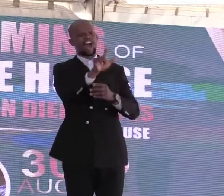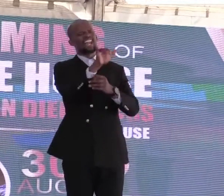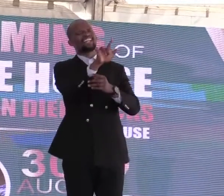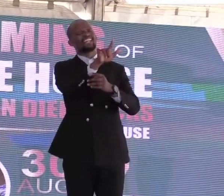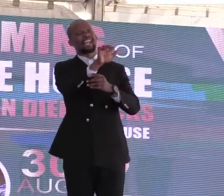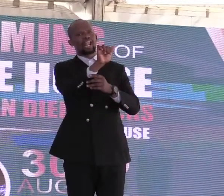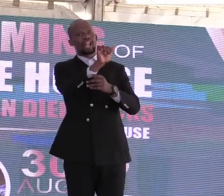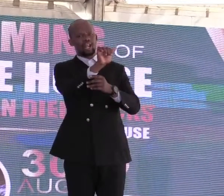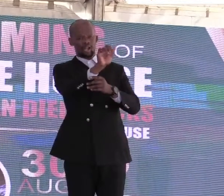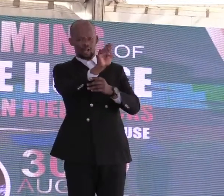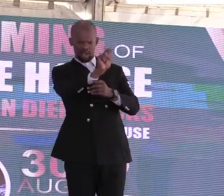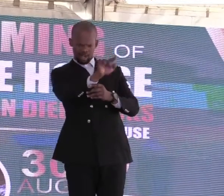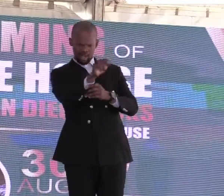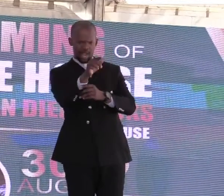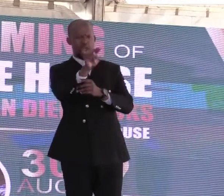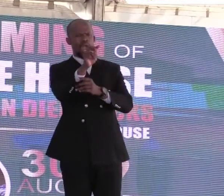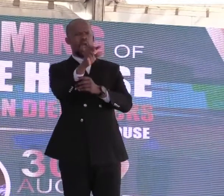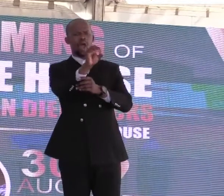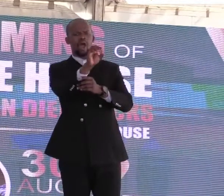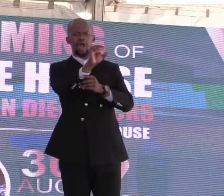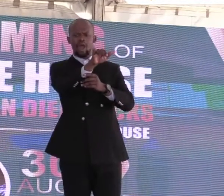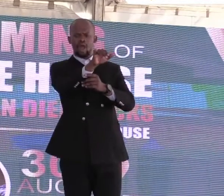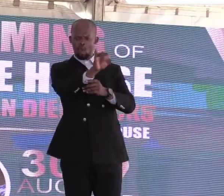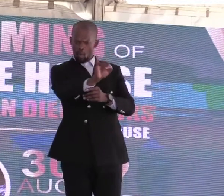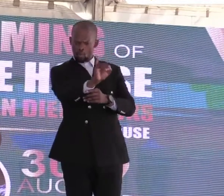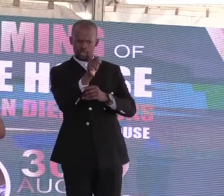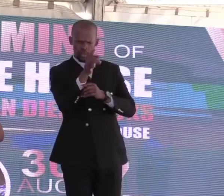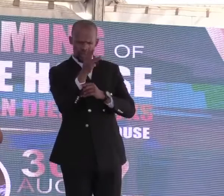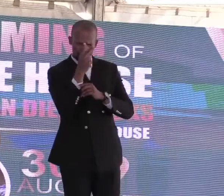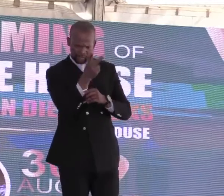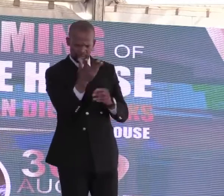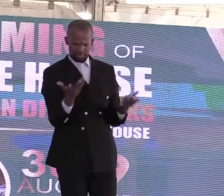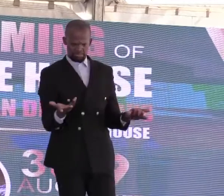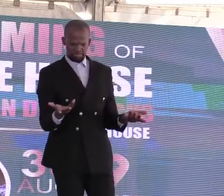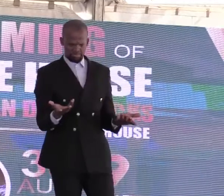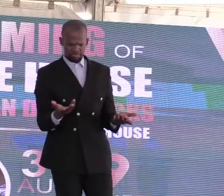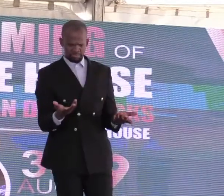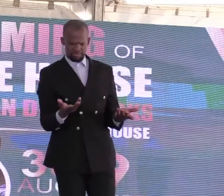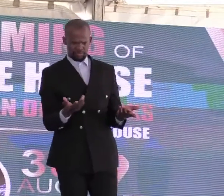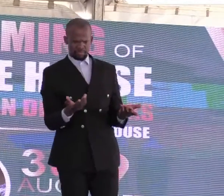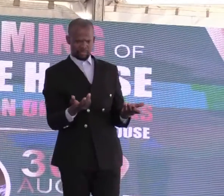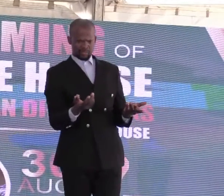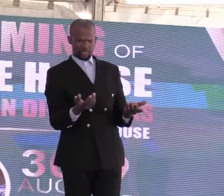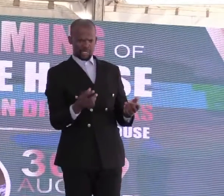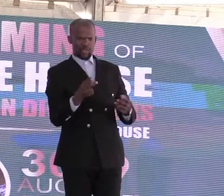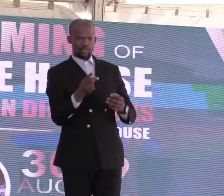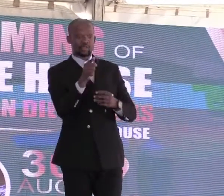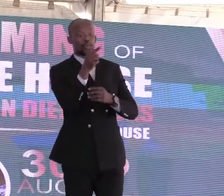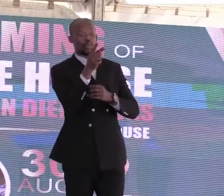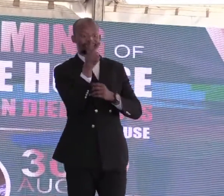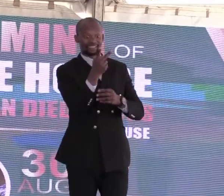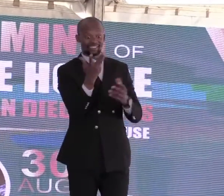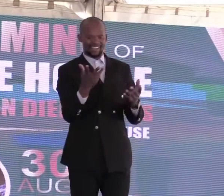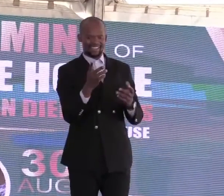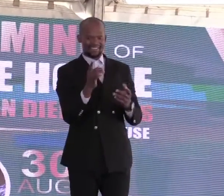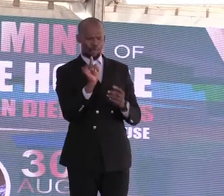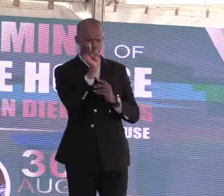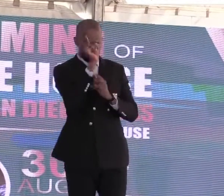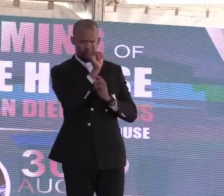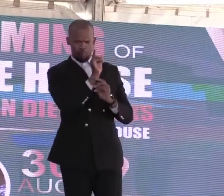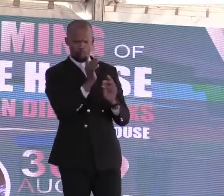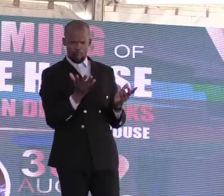Diedericks. And then you will see the so-called white part, who